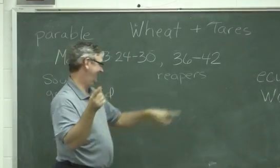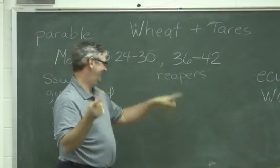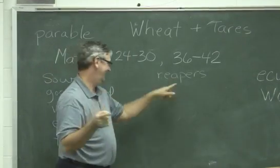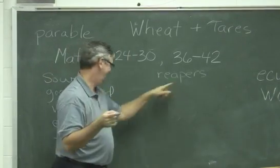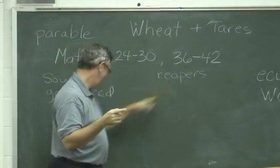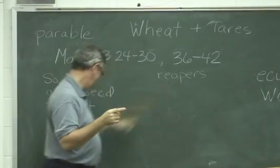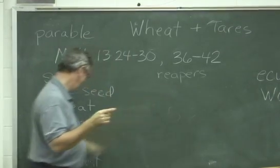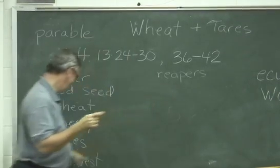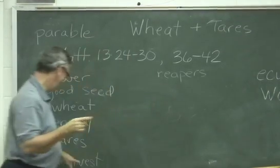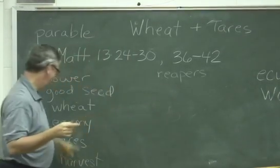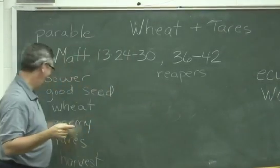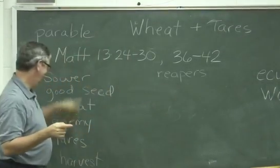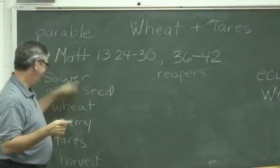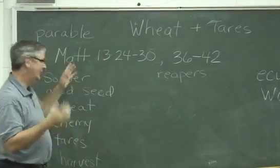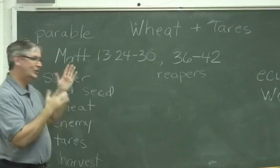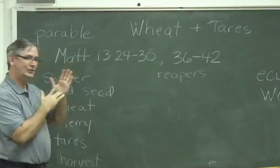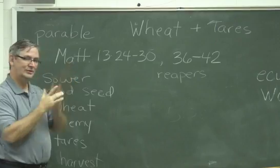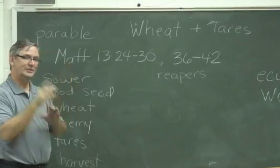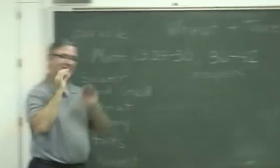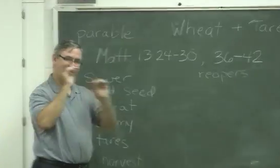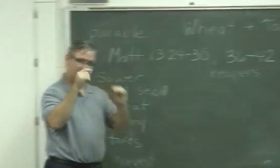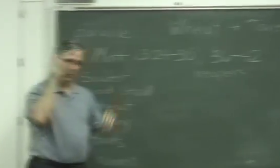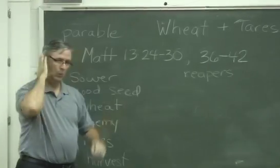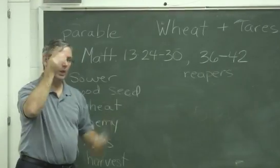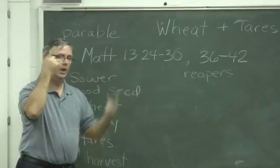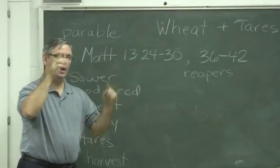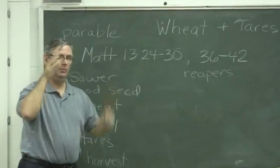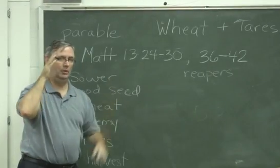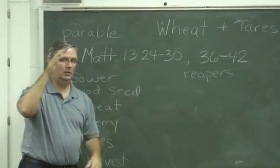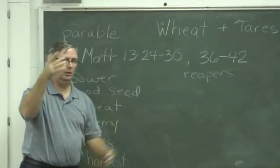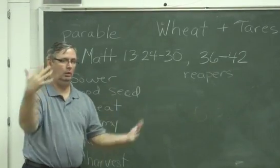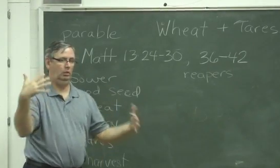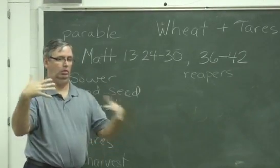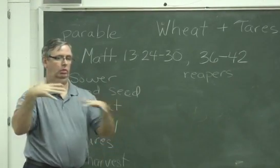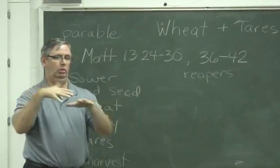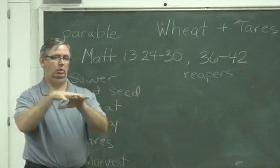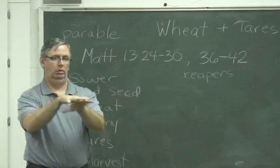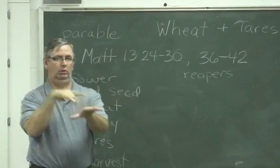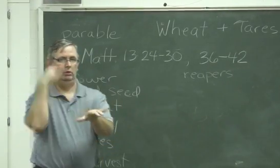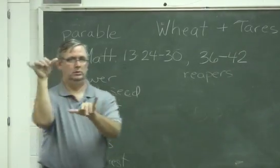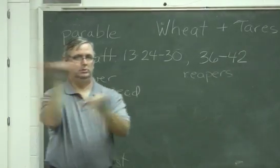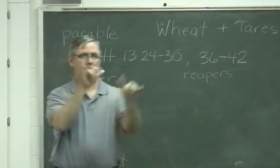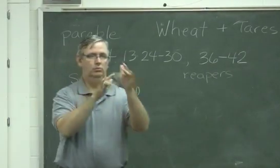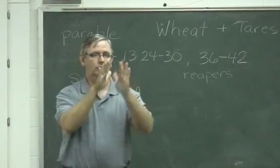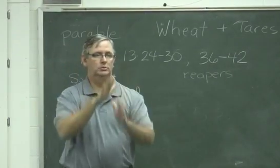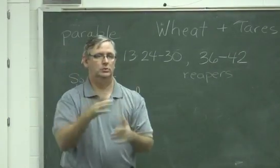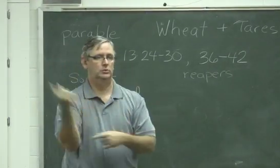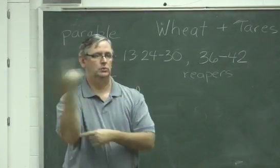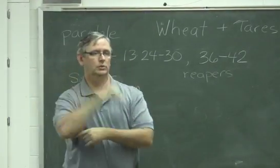dress, and she got burned. We shouldn't be like that lady that became very angry.